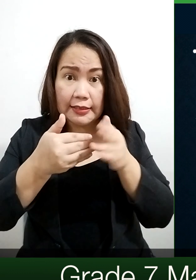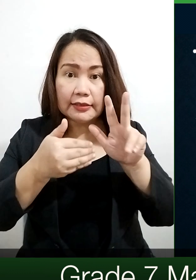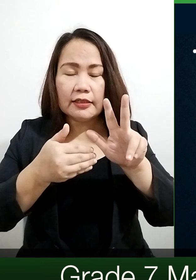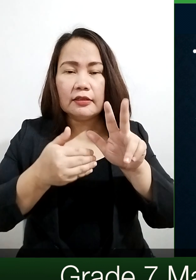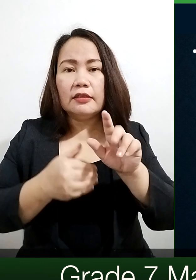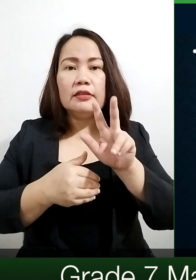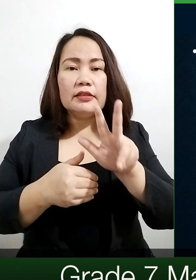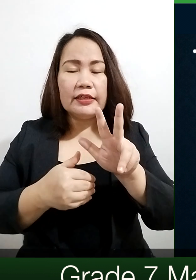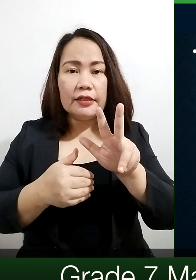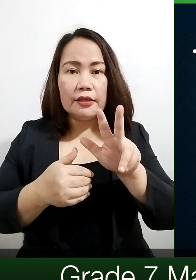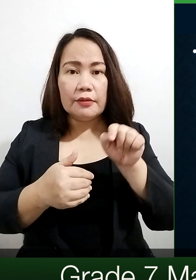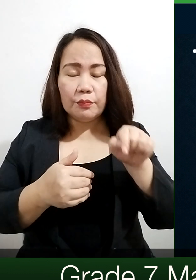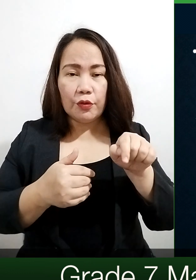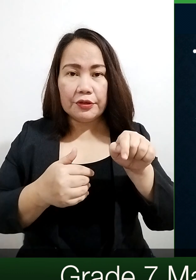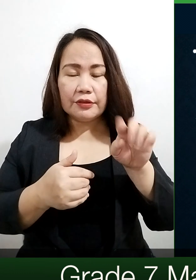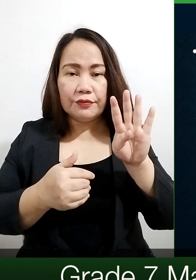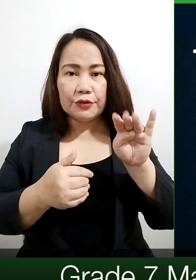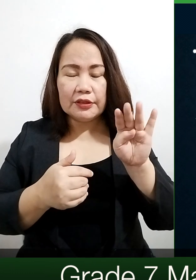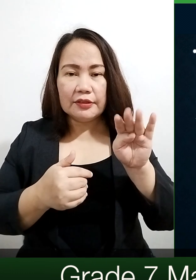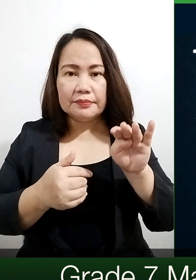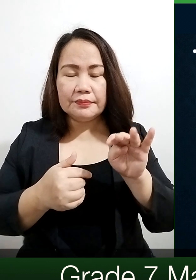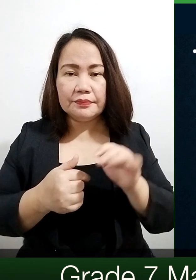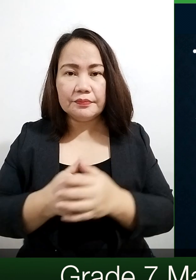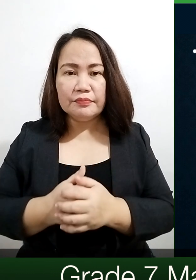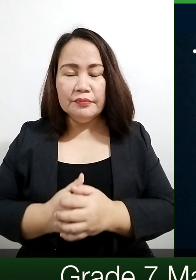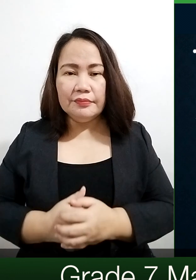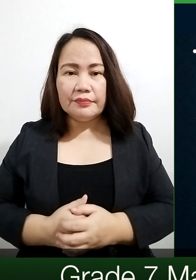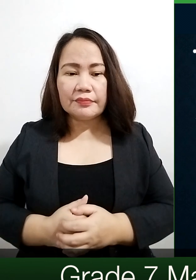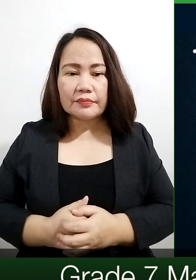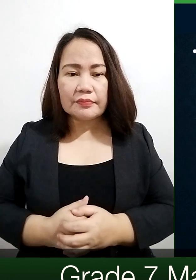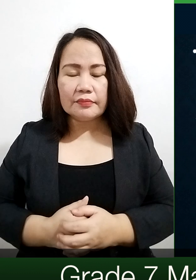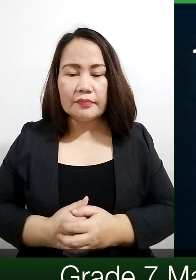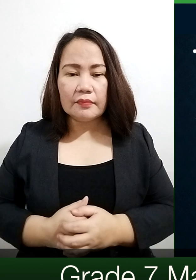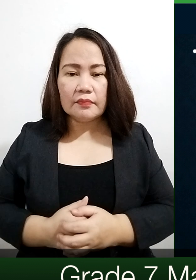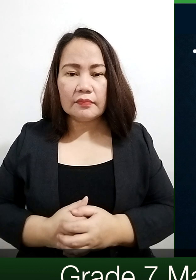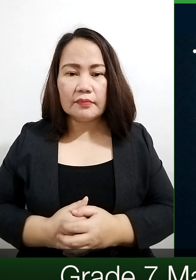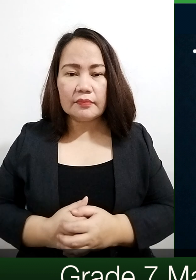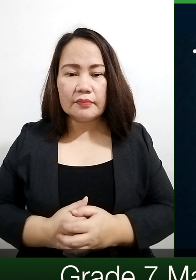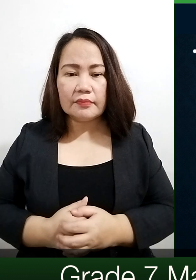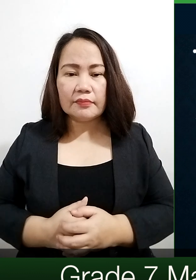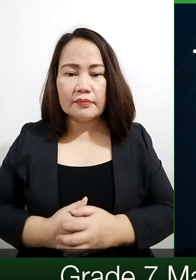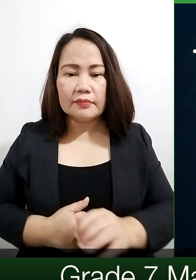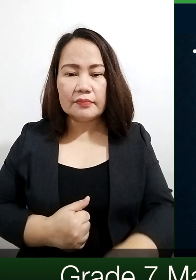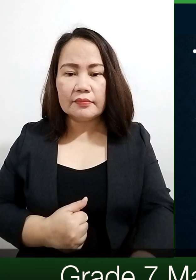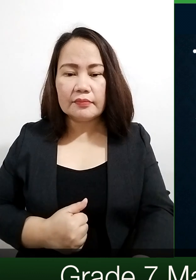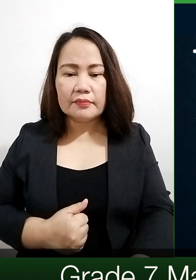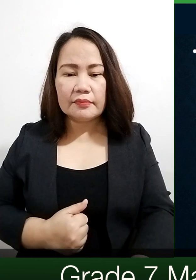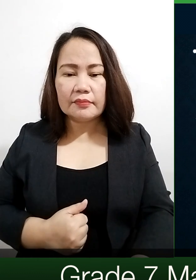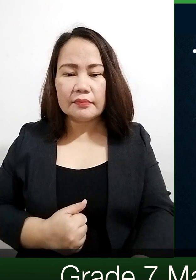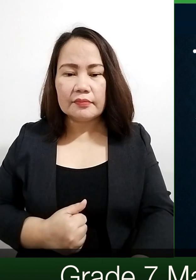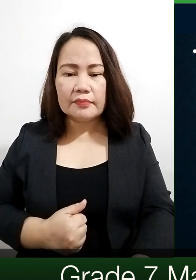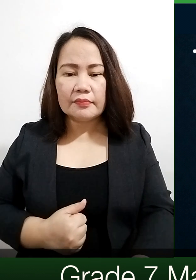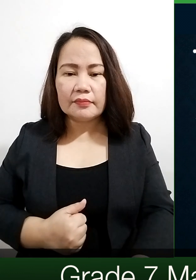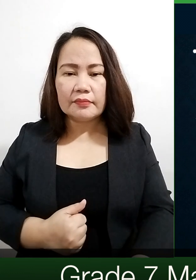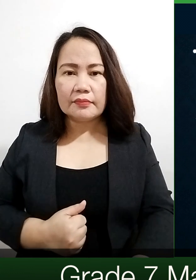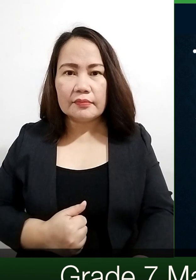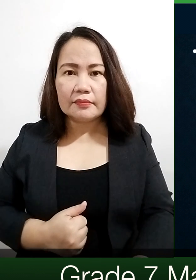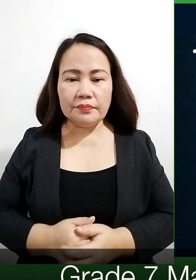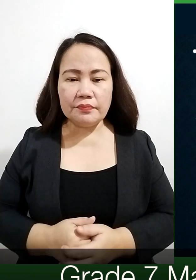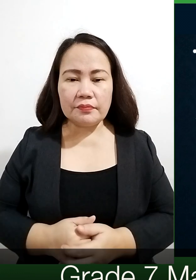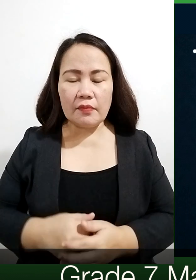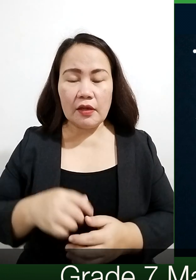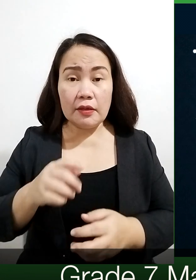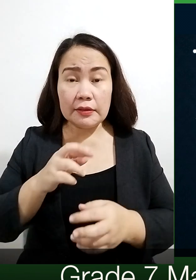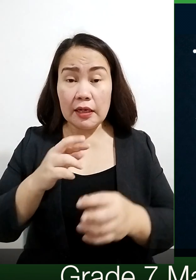siya. Okay? So, 3.14, so this is the graph of our pi. Okay. So, what are